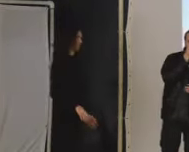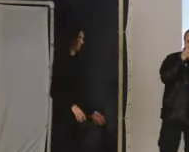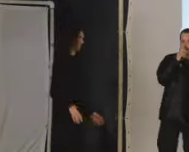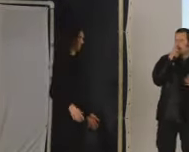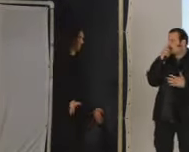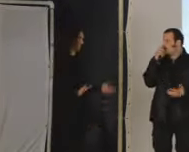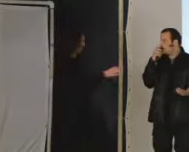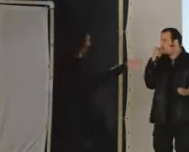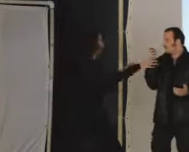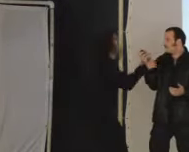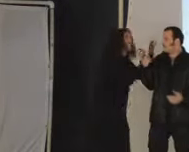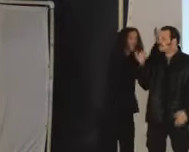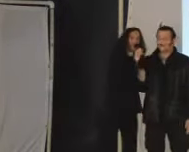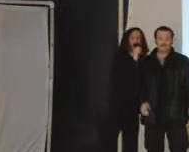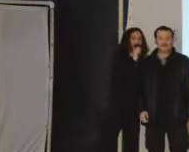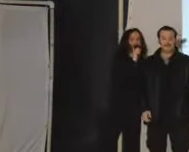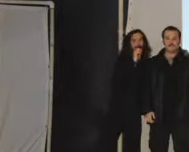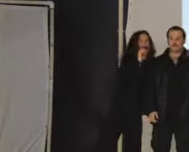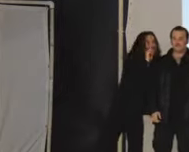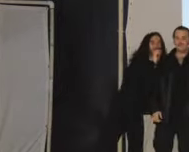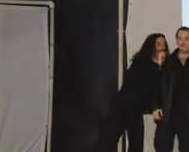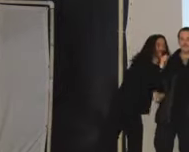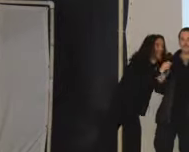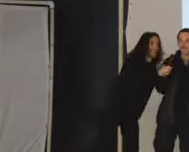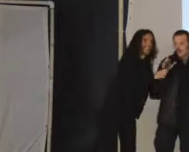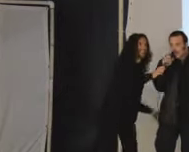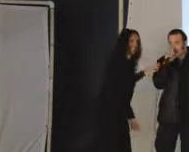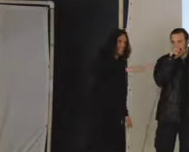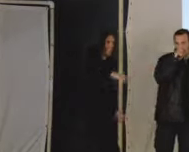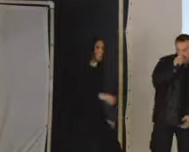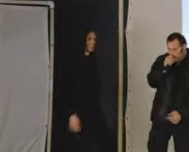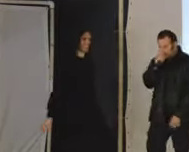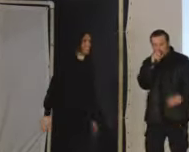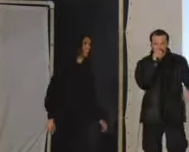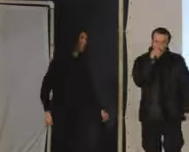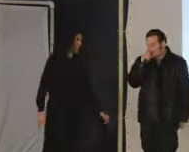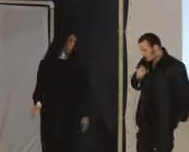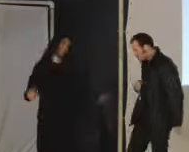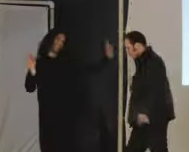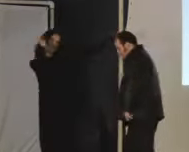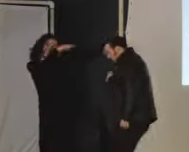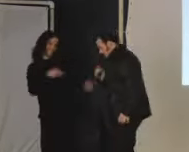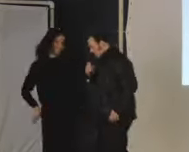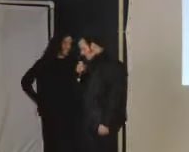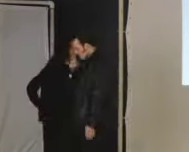Isn't good? Just walk away. Just walk away. I agree. Just walk away.